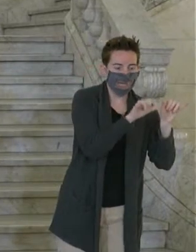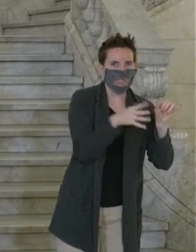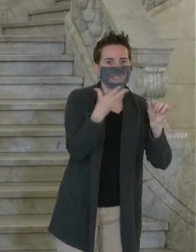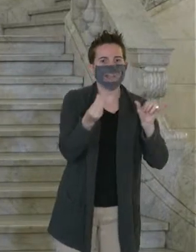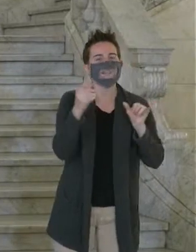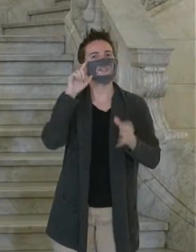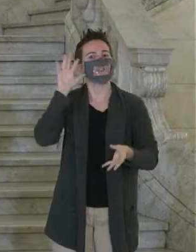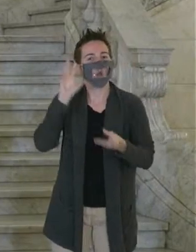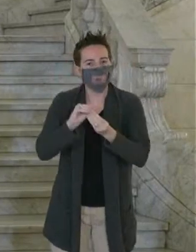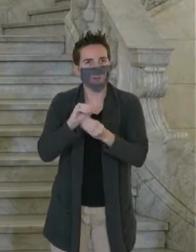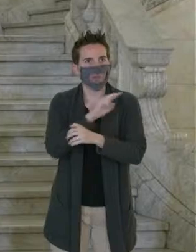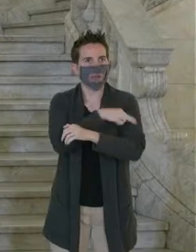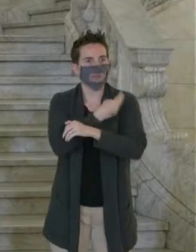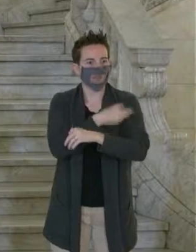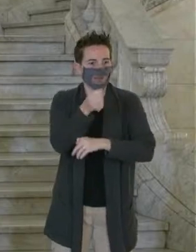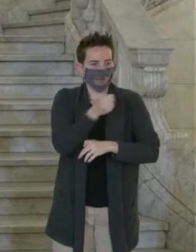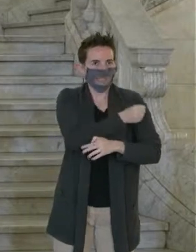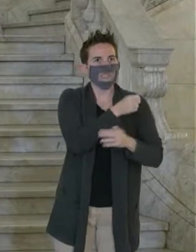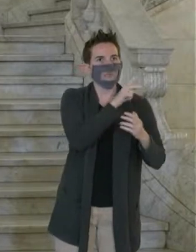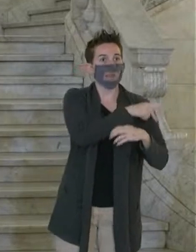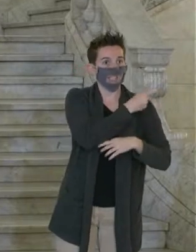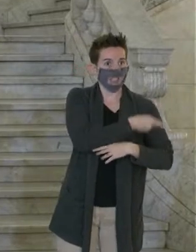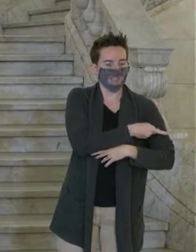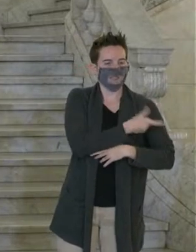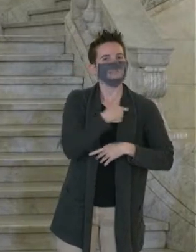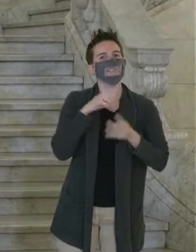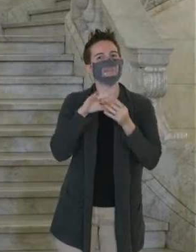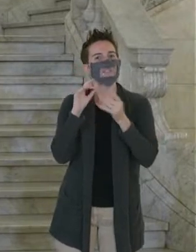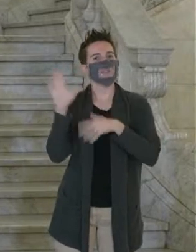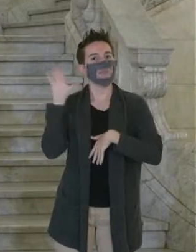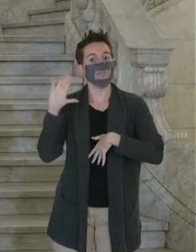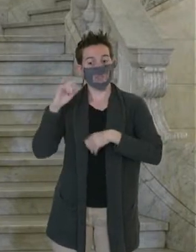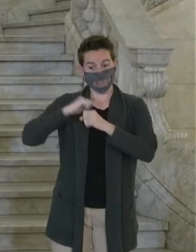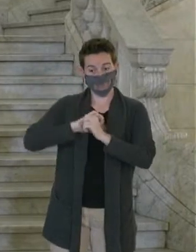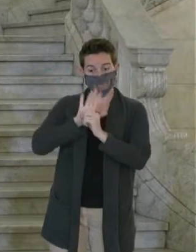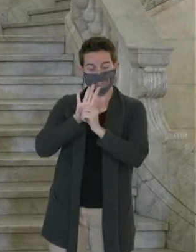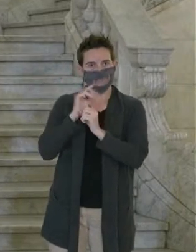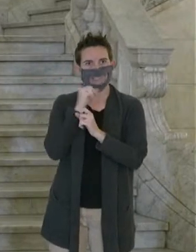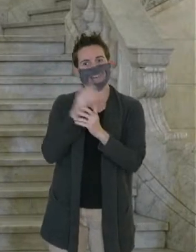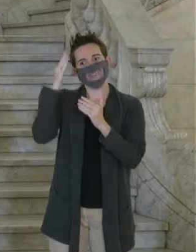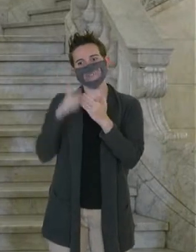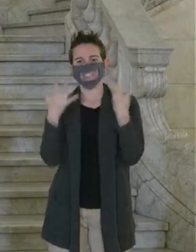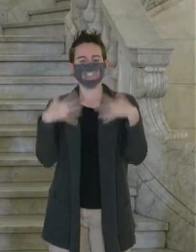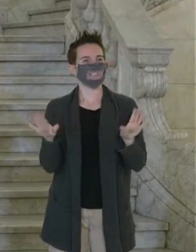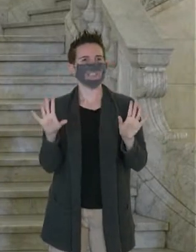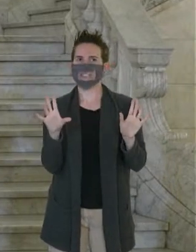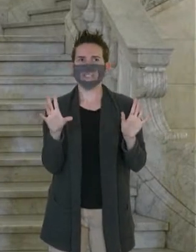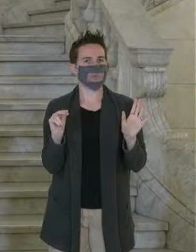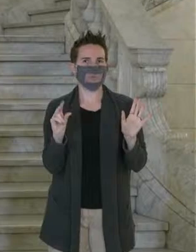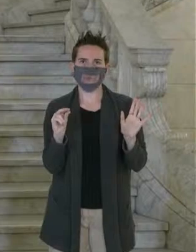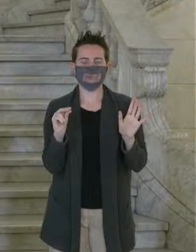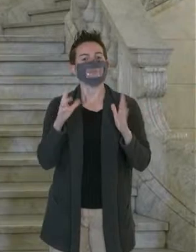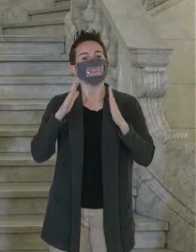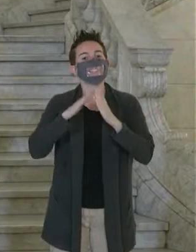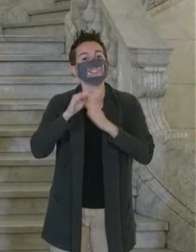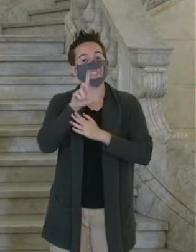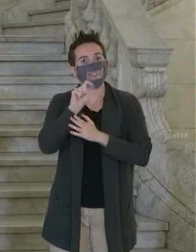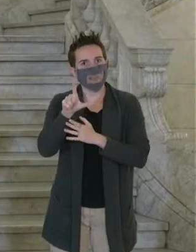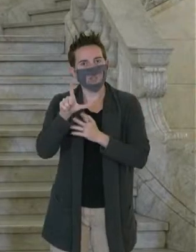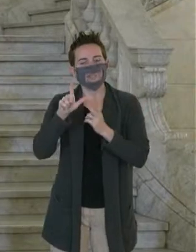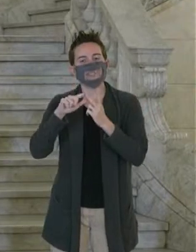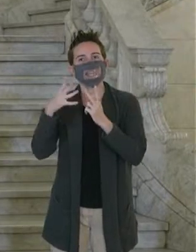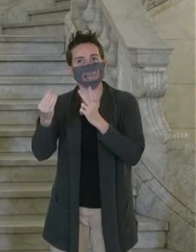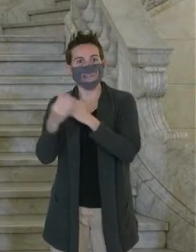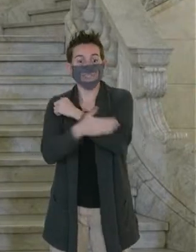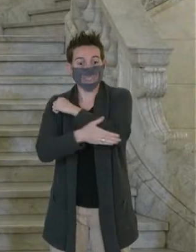hospitalized patients. However, as I mentioned before, the pandemic is far from over. The City of St. Louis and St. Louis